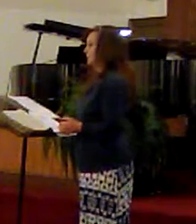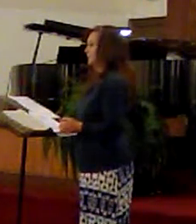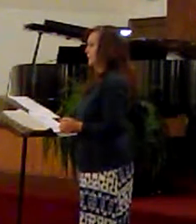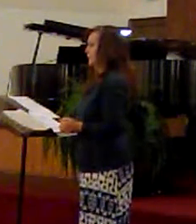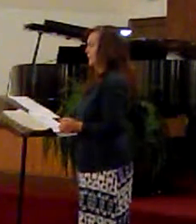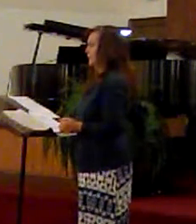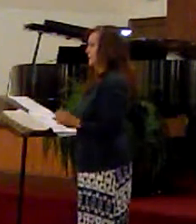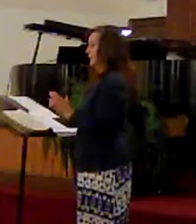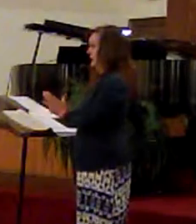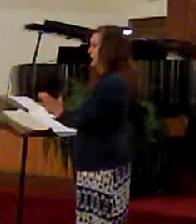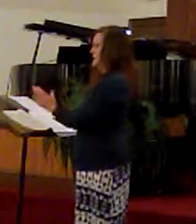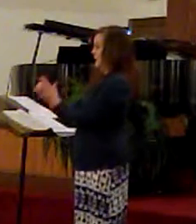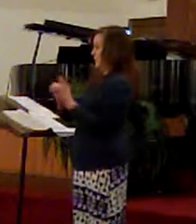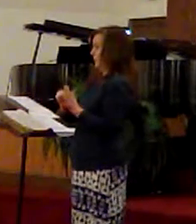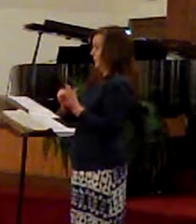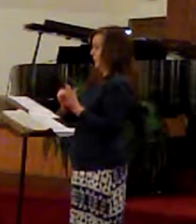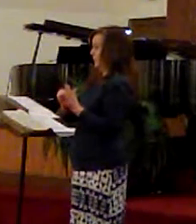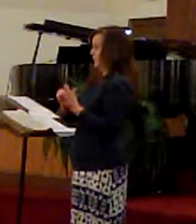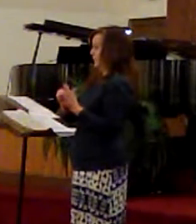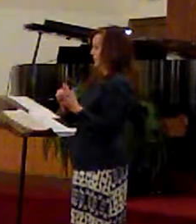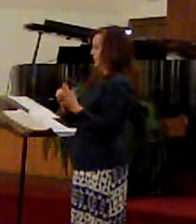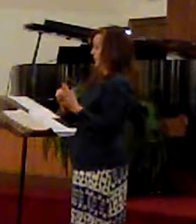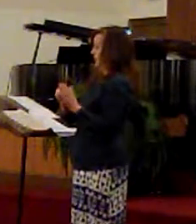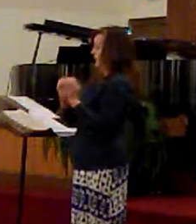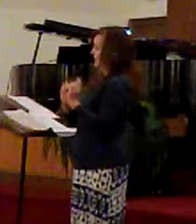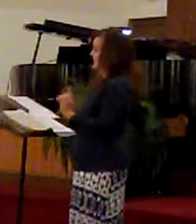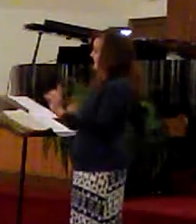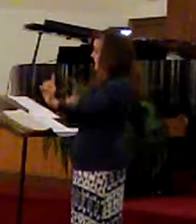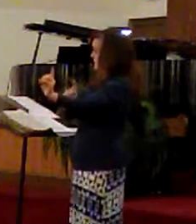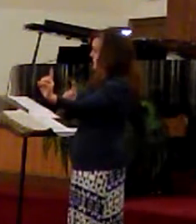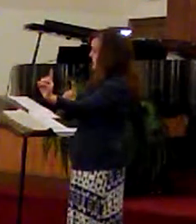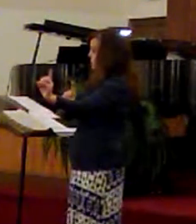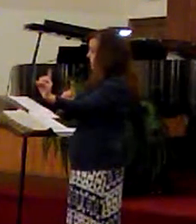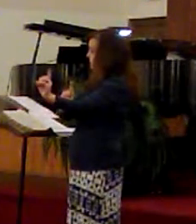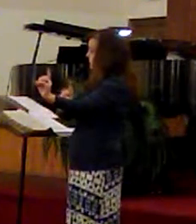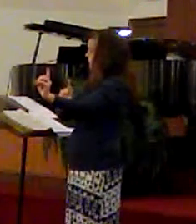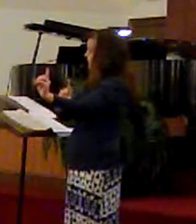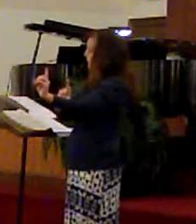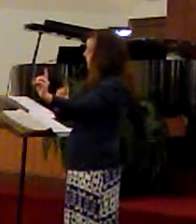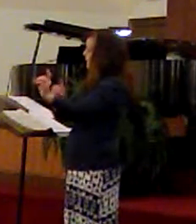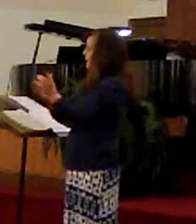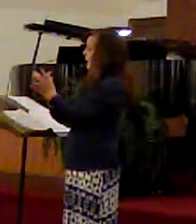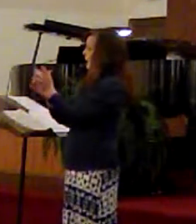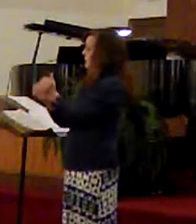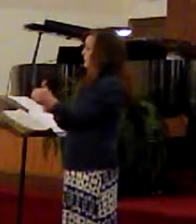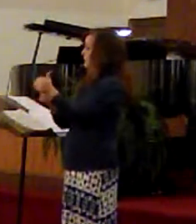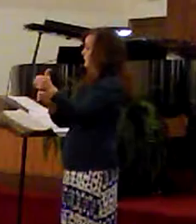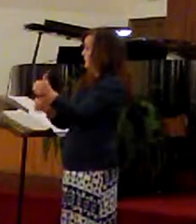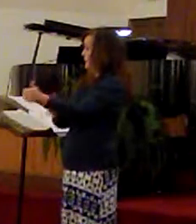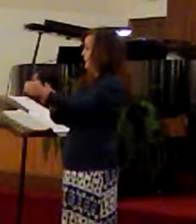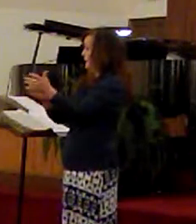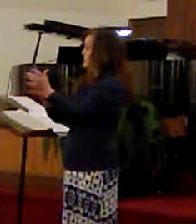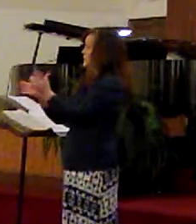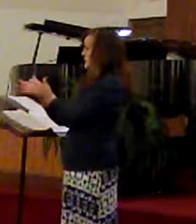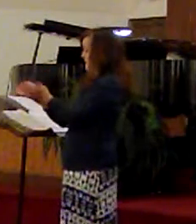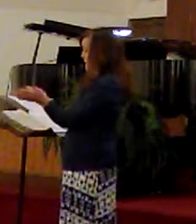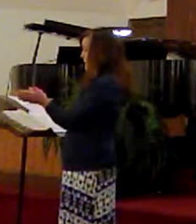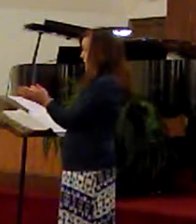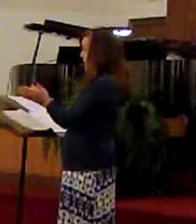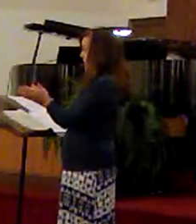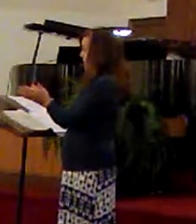One example of that, take the disciples. Disciples were with Jesus Christ. than walking about, Jesus Christ